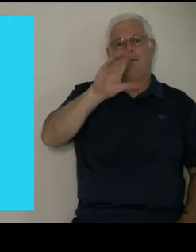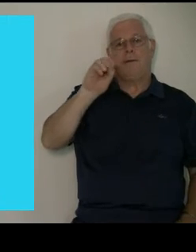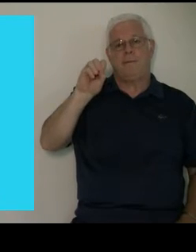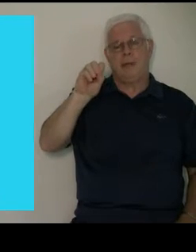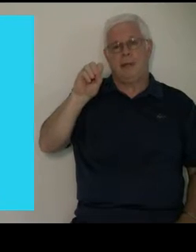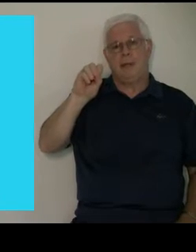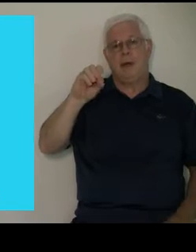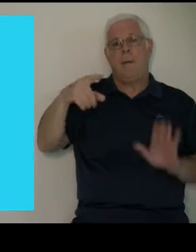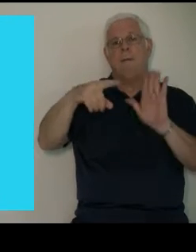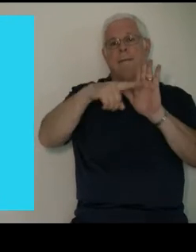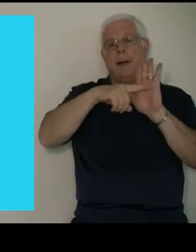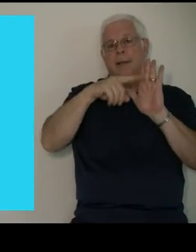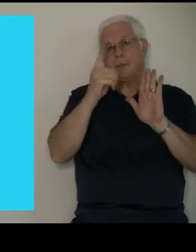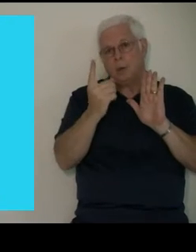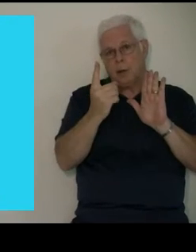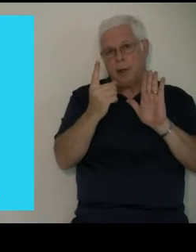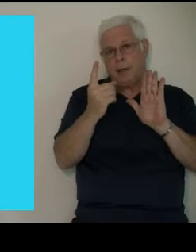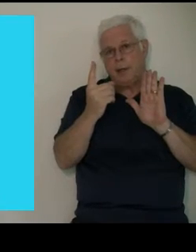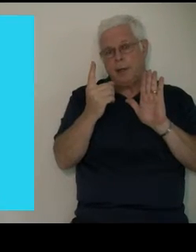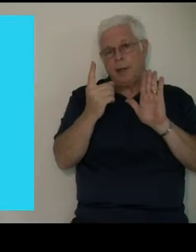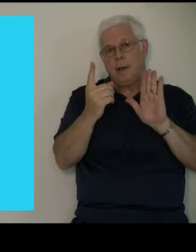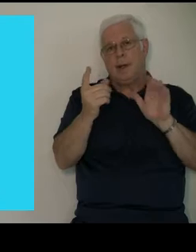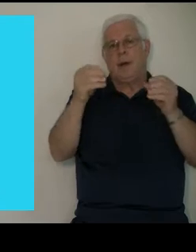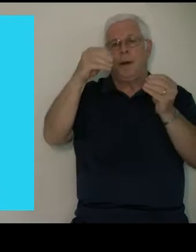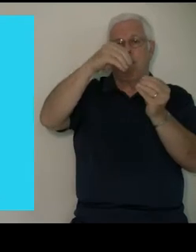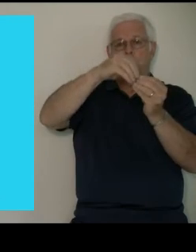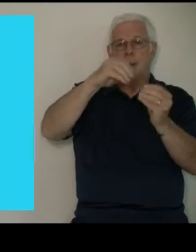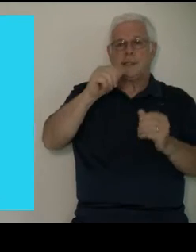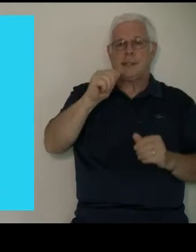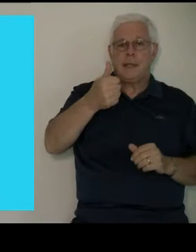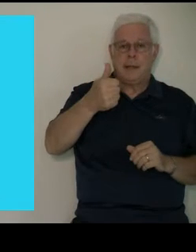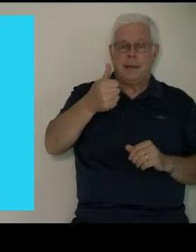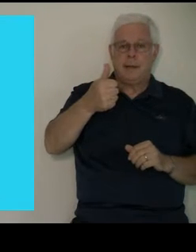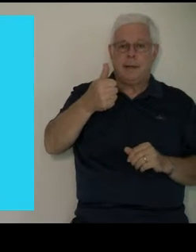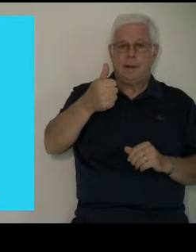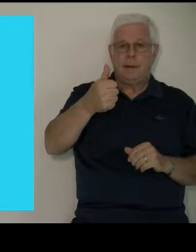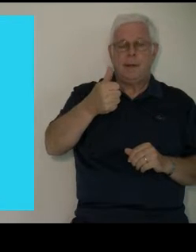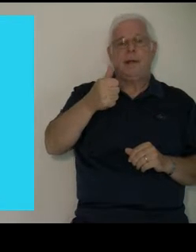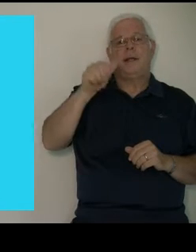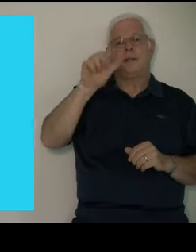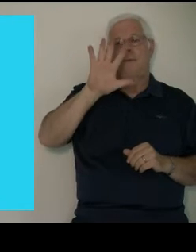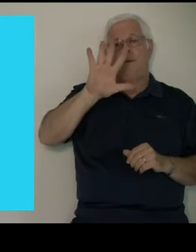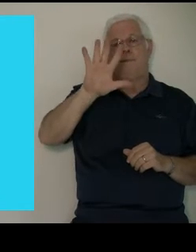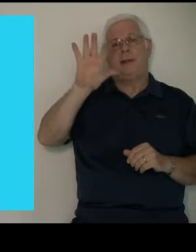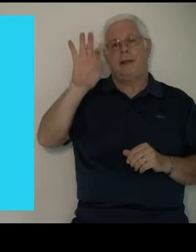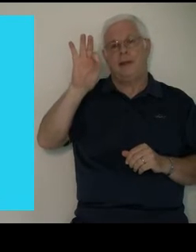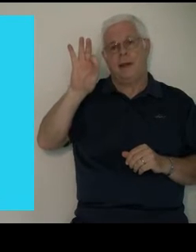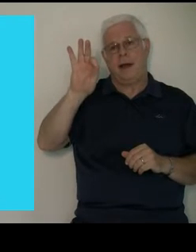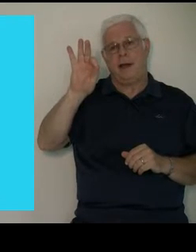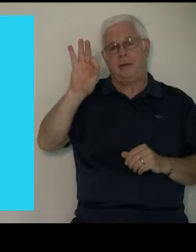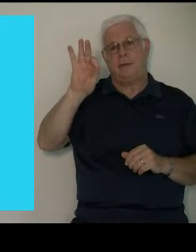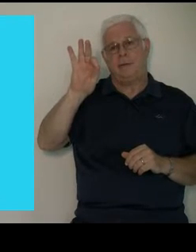50 minus 1 plus 10 is 59.